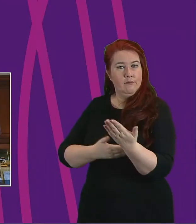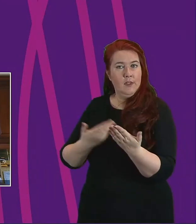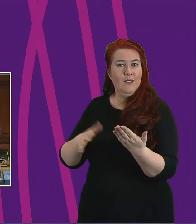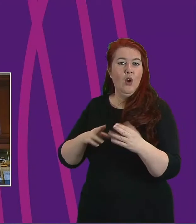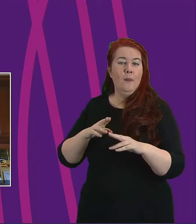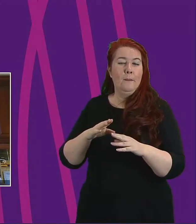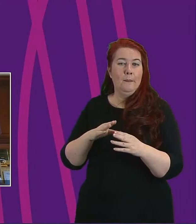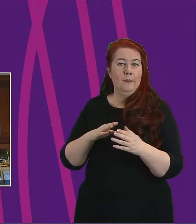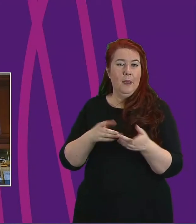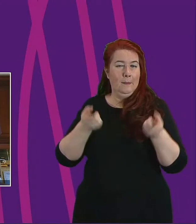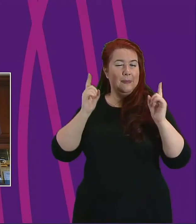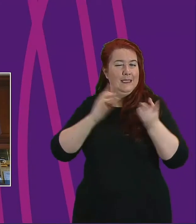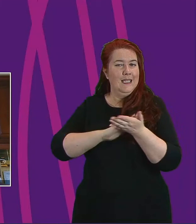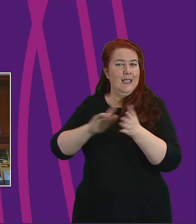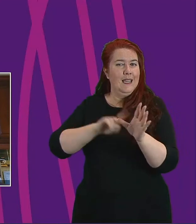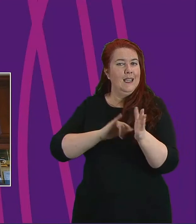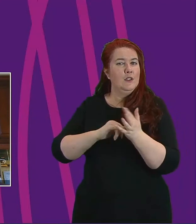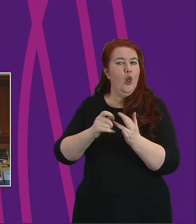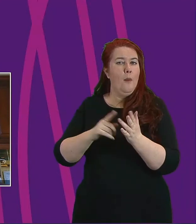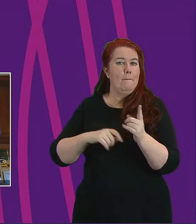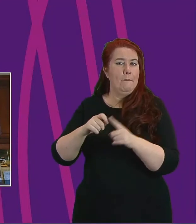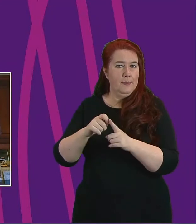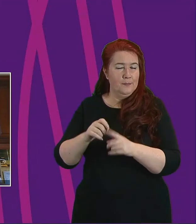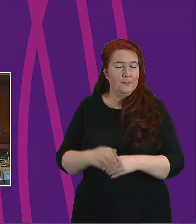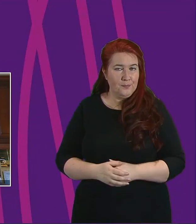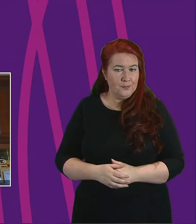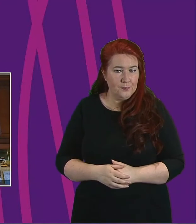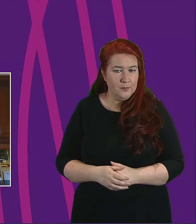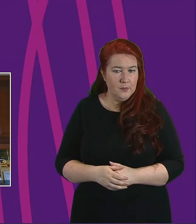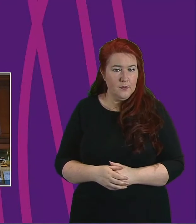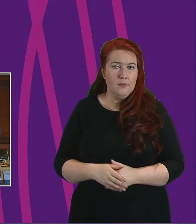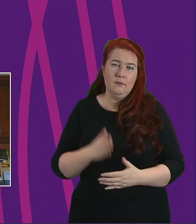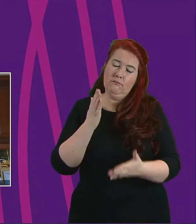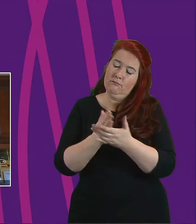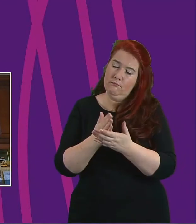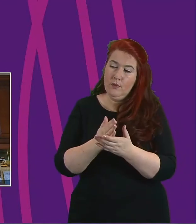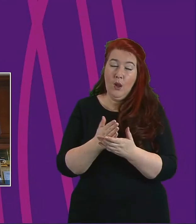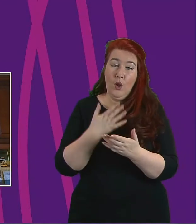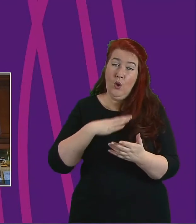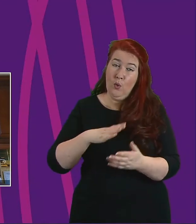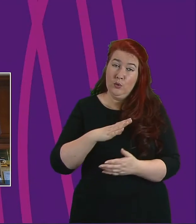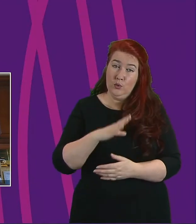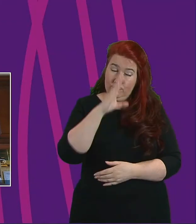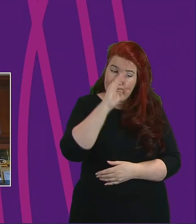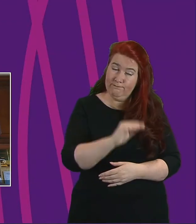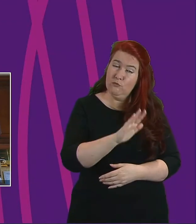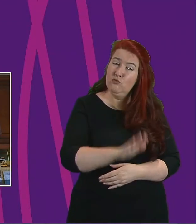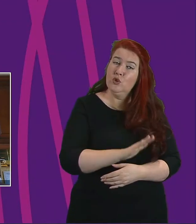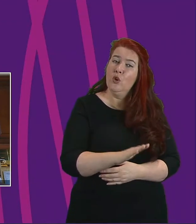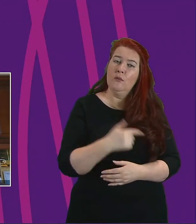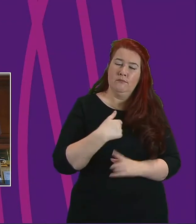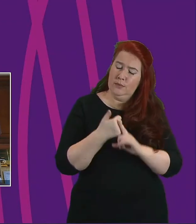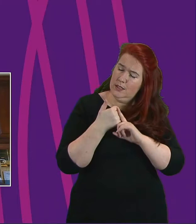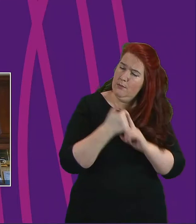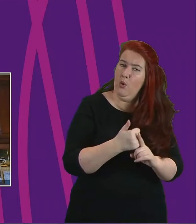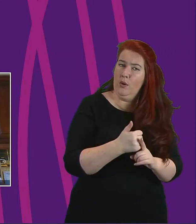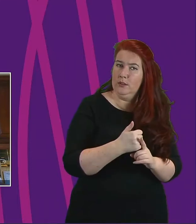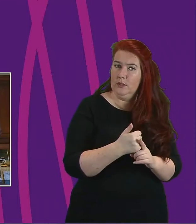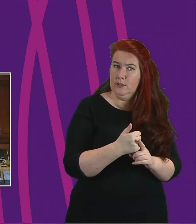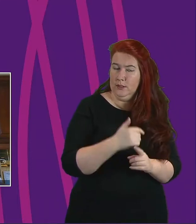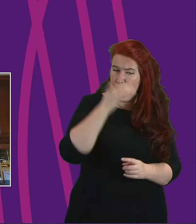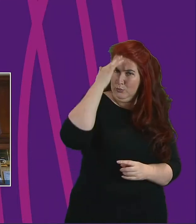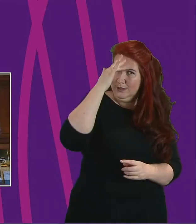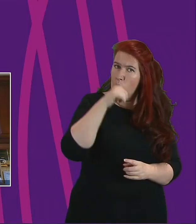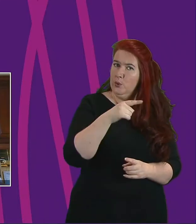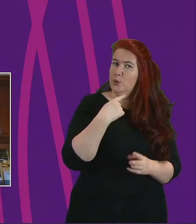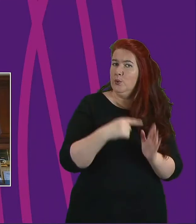further information will be forthcoming. I can absolutely assure her that I support the principle which she has set out.